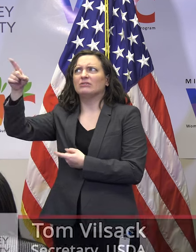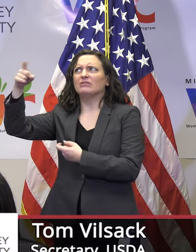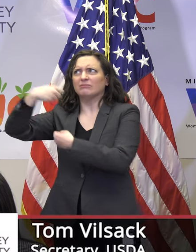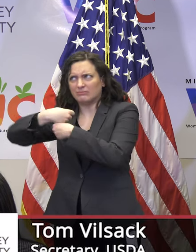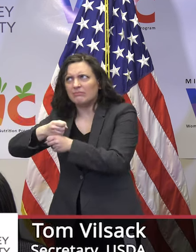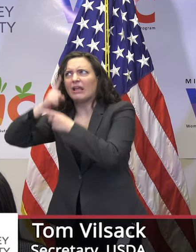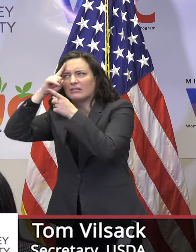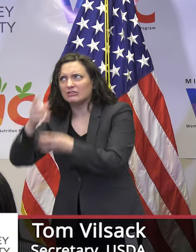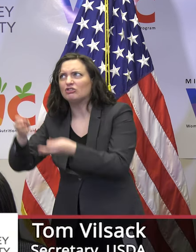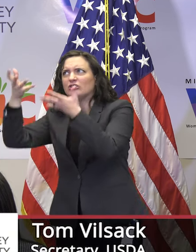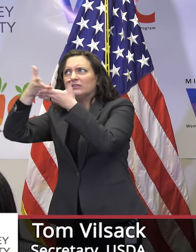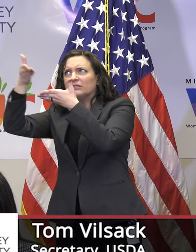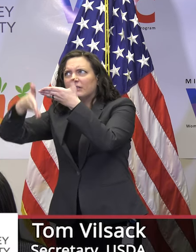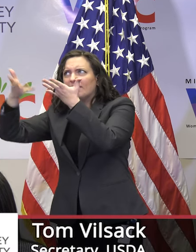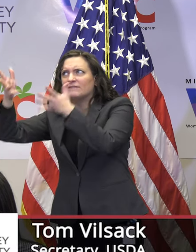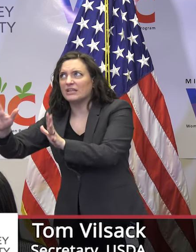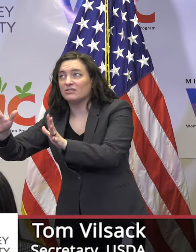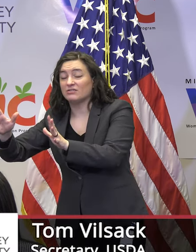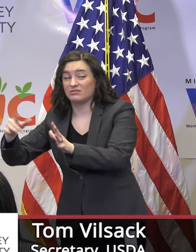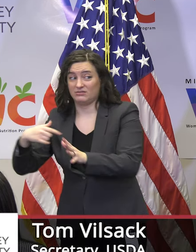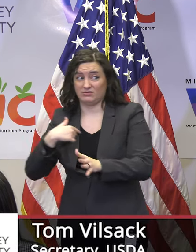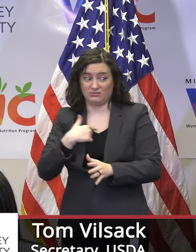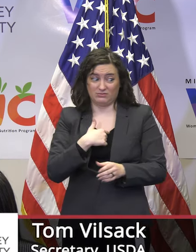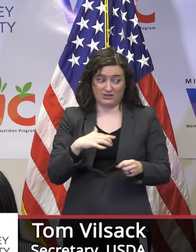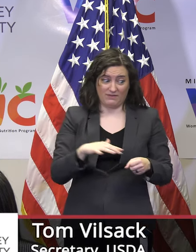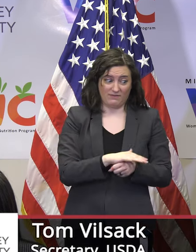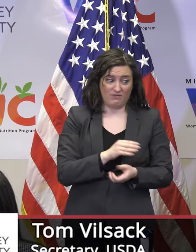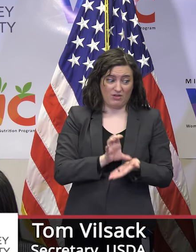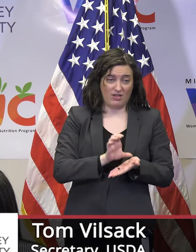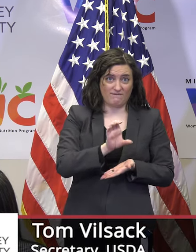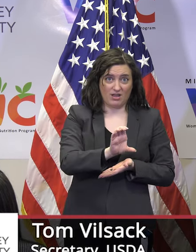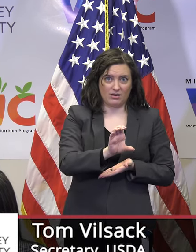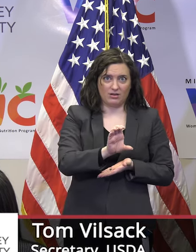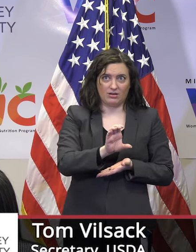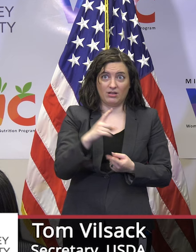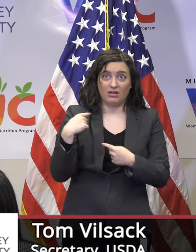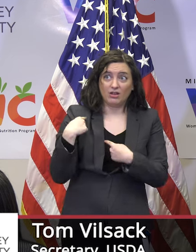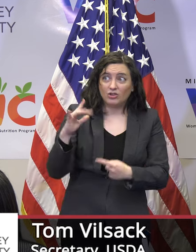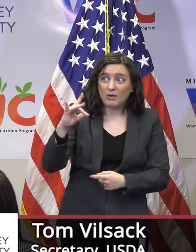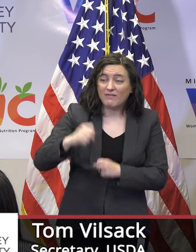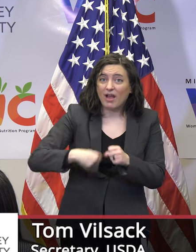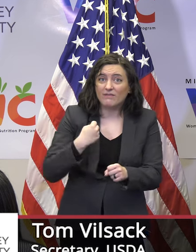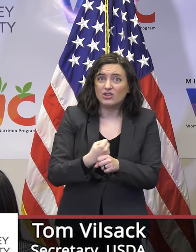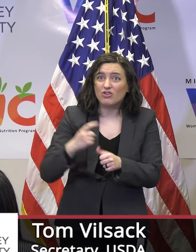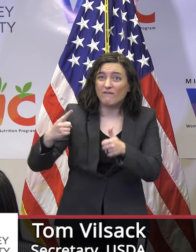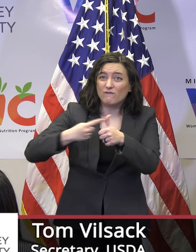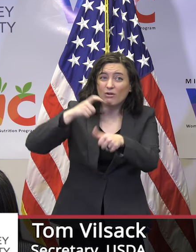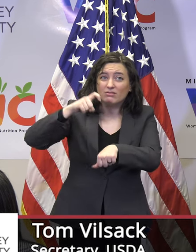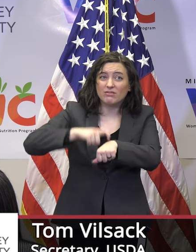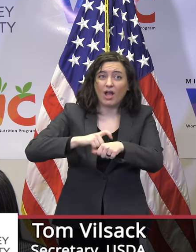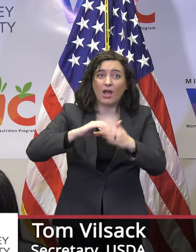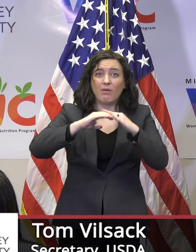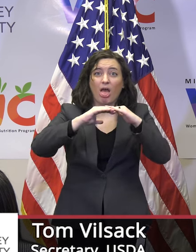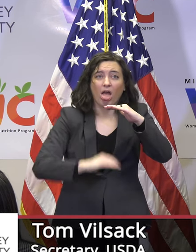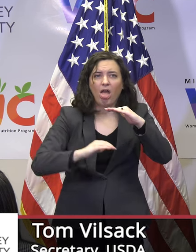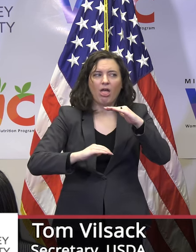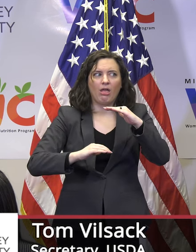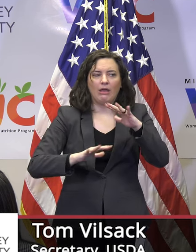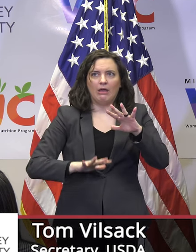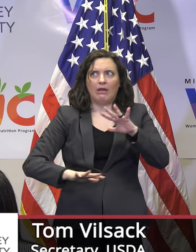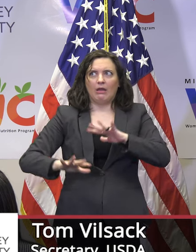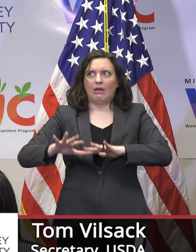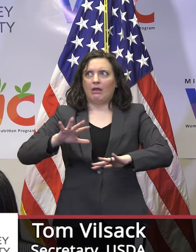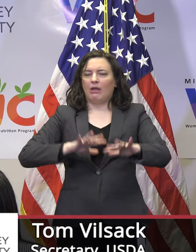that it actually doesn't fully fund WIC for the first time in 25 years, and the consequence of that. It's important for people to understand the